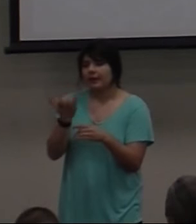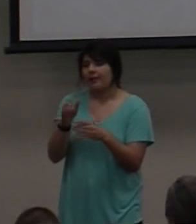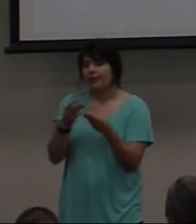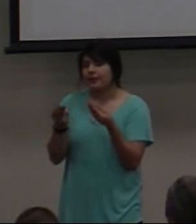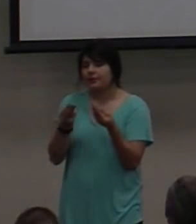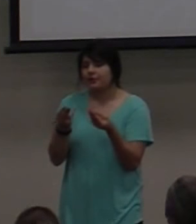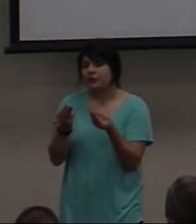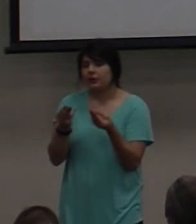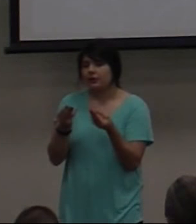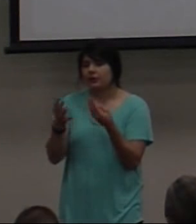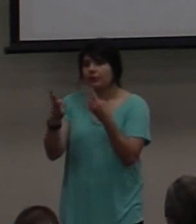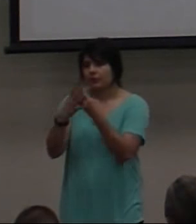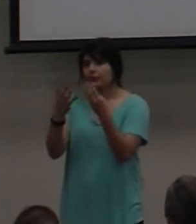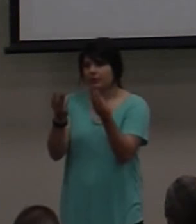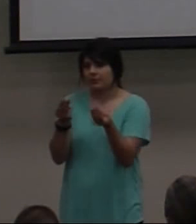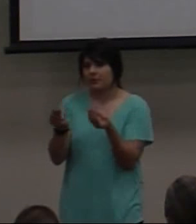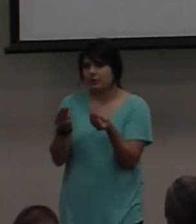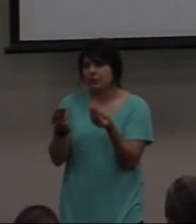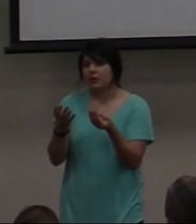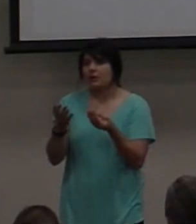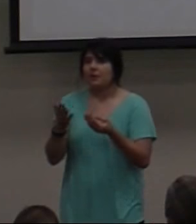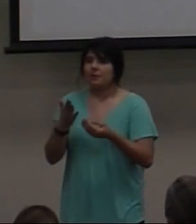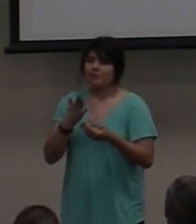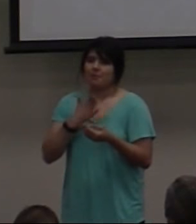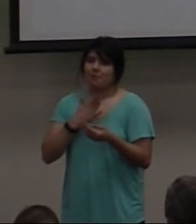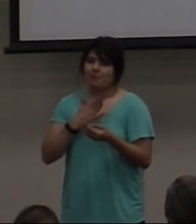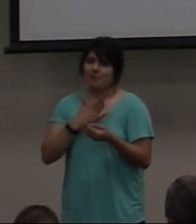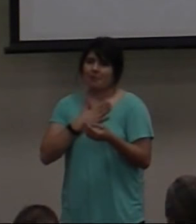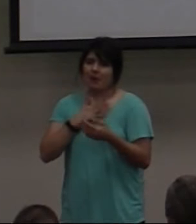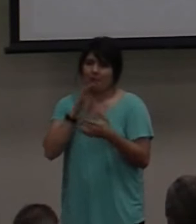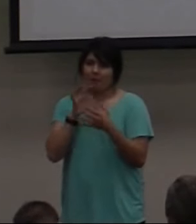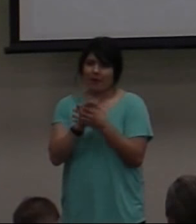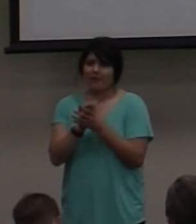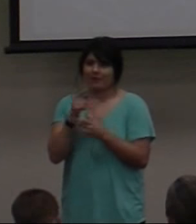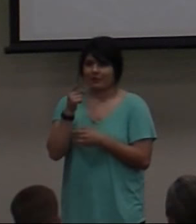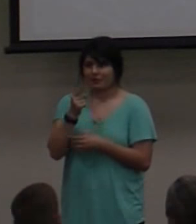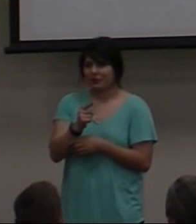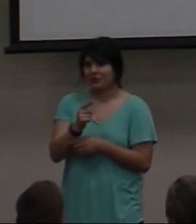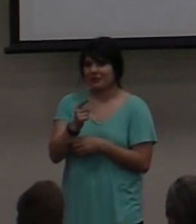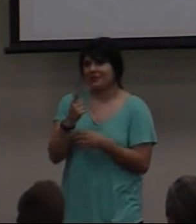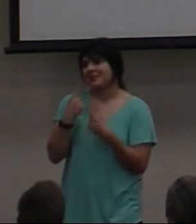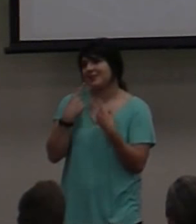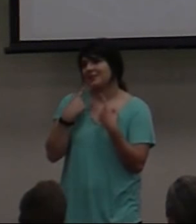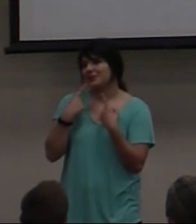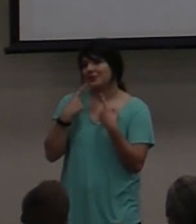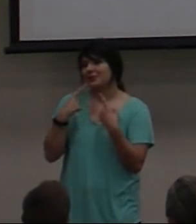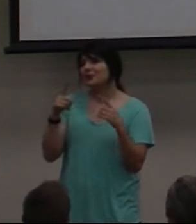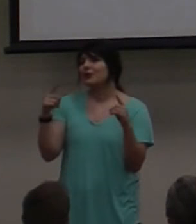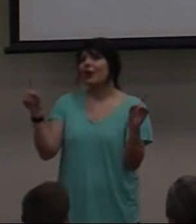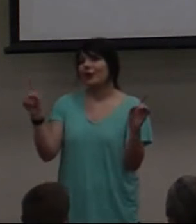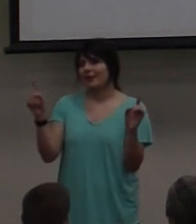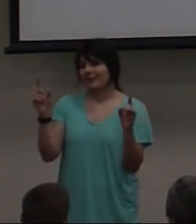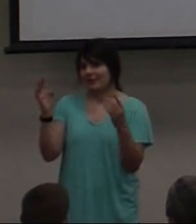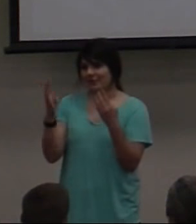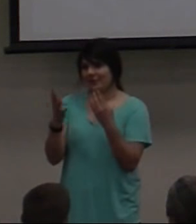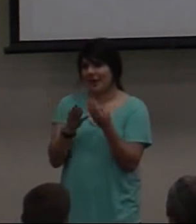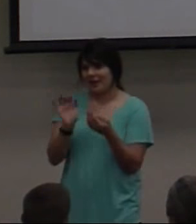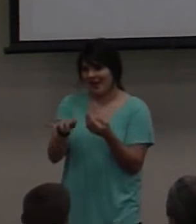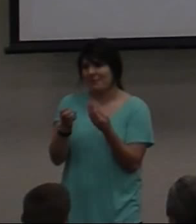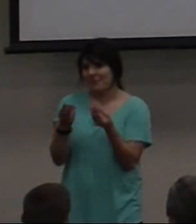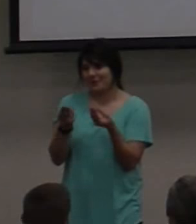our prison ministry program is my wife, Angela. And we want the congregations to